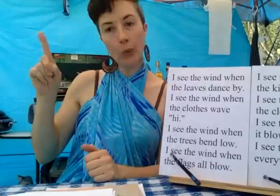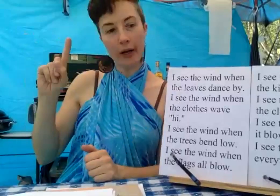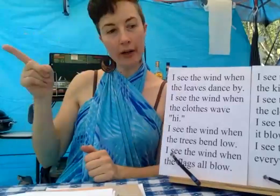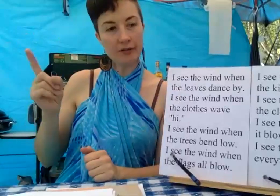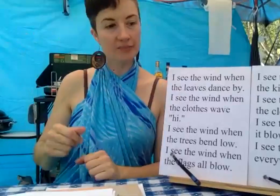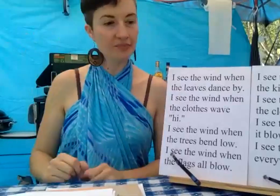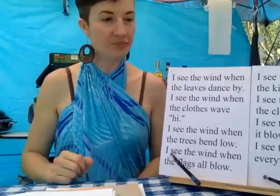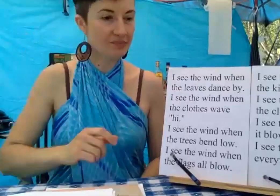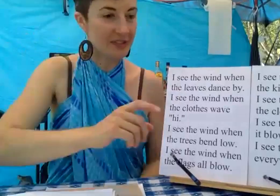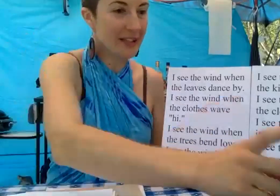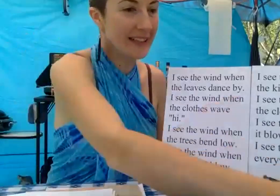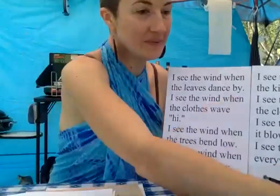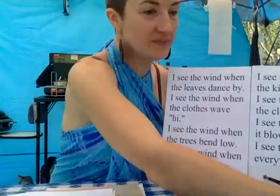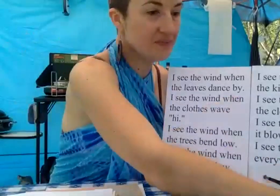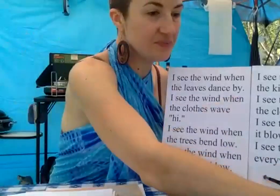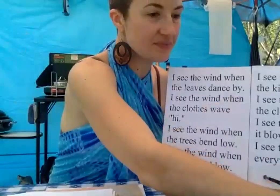Everywhere. Right?